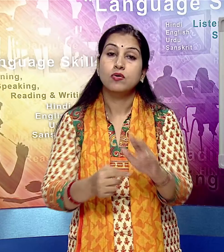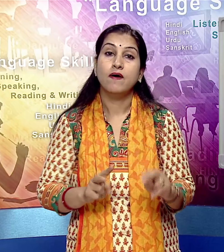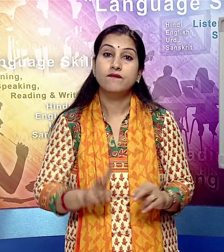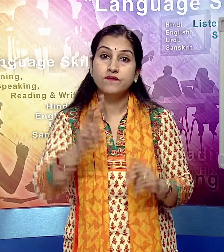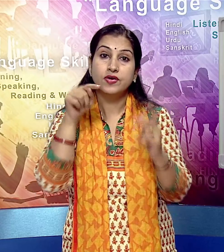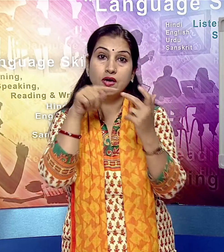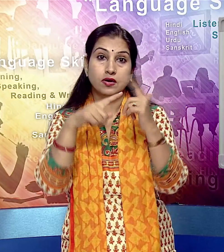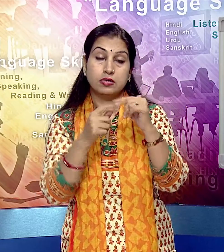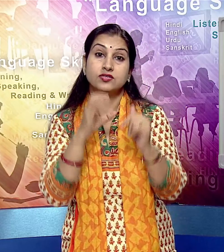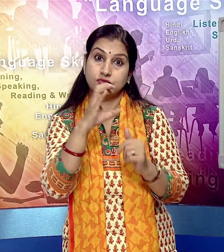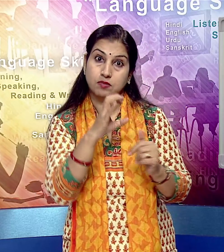C.